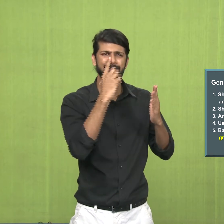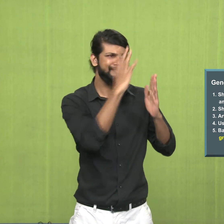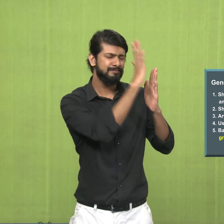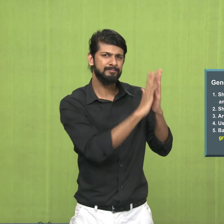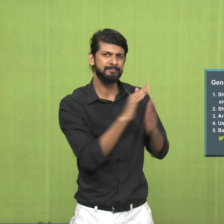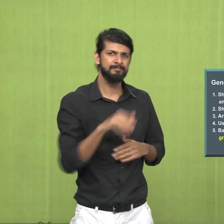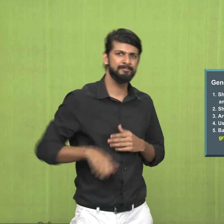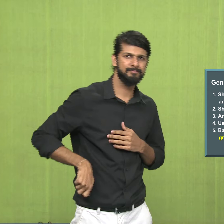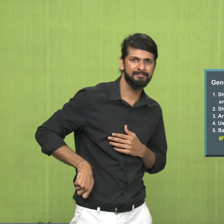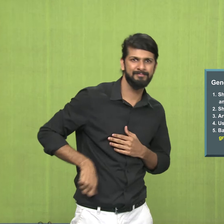Description of